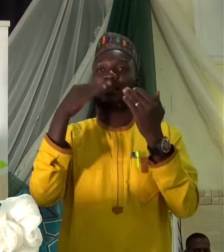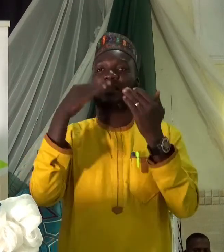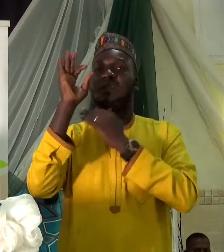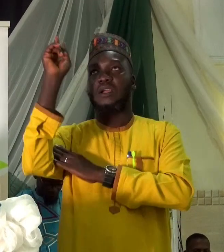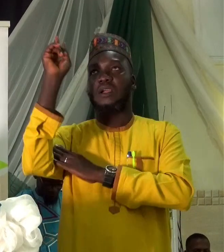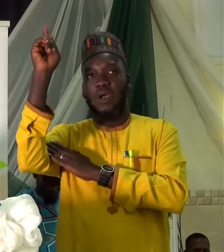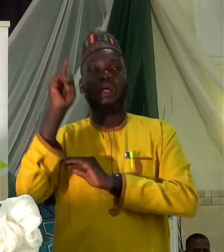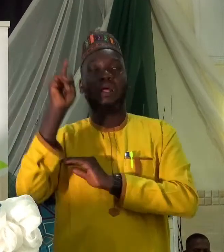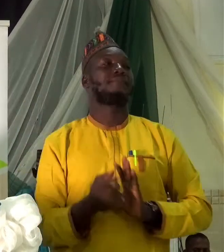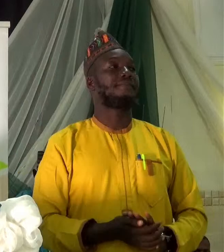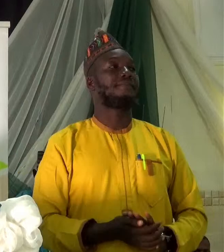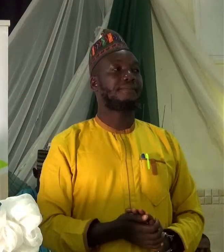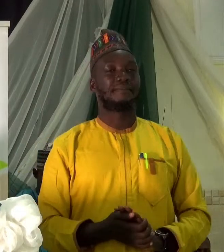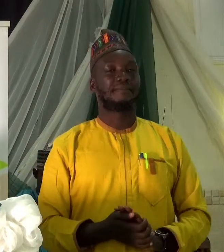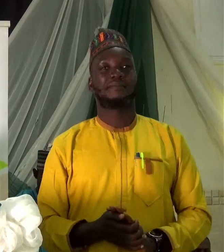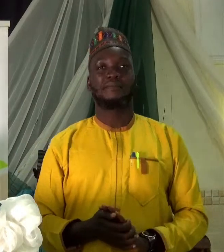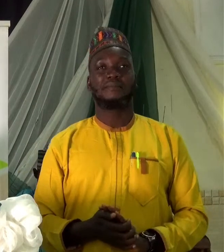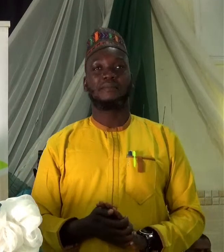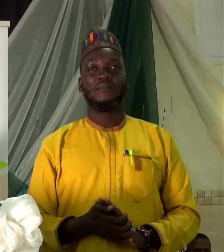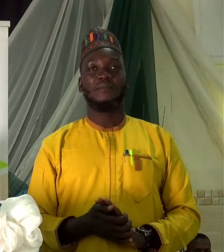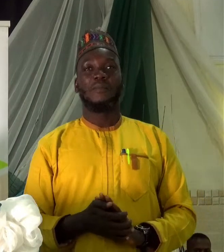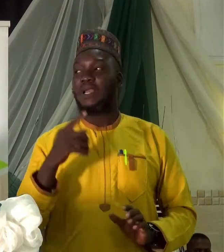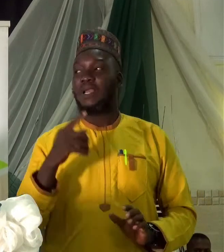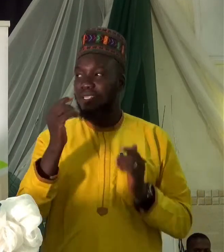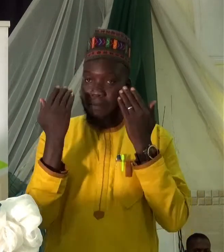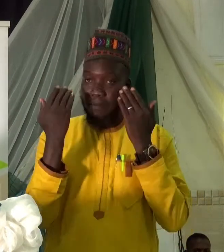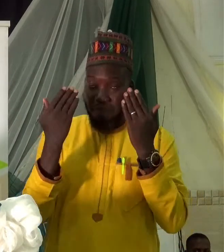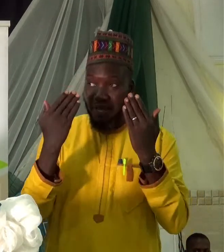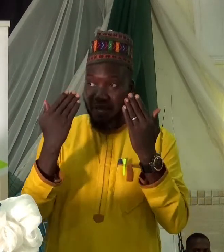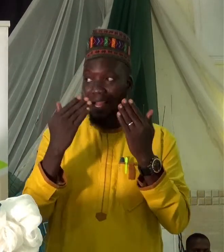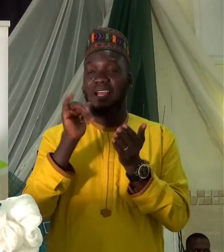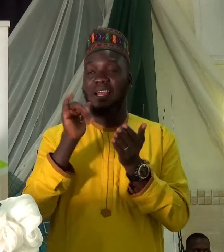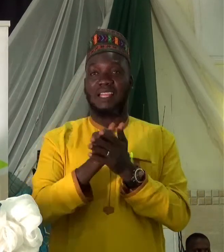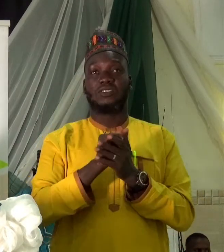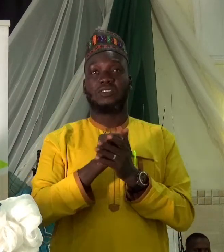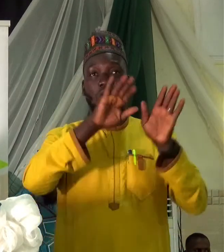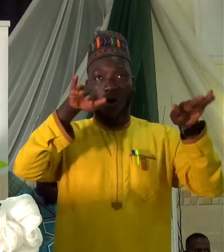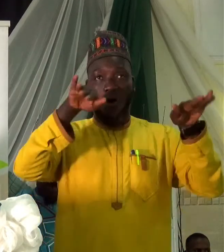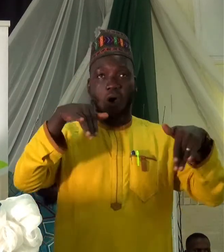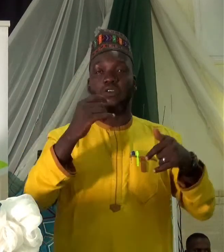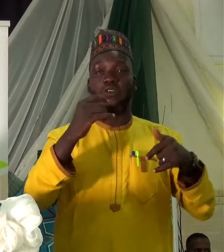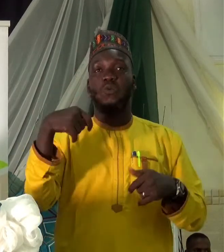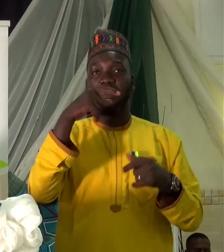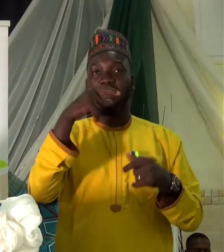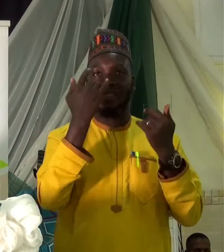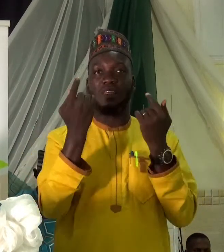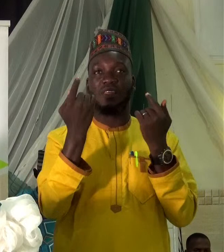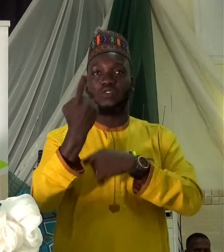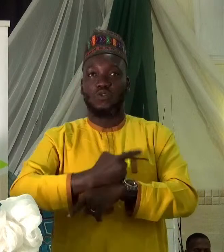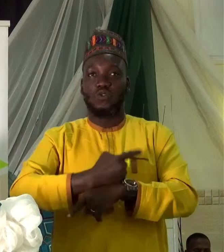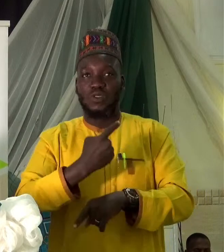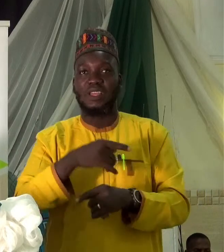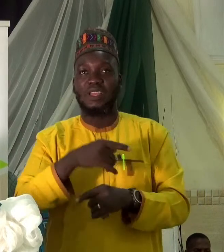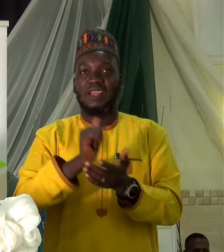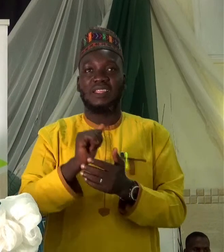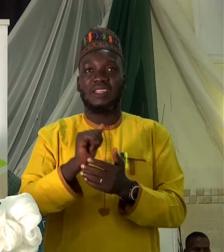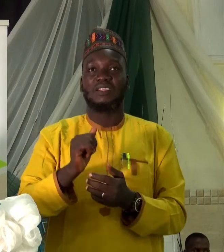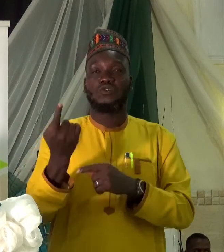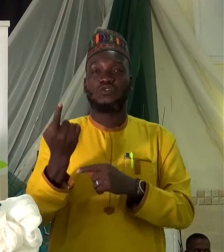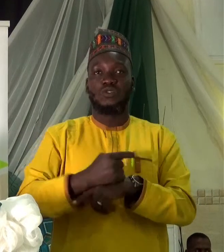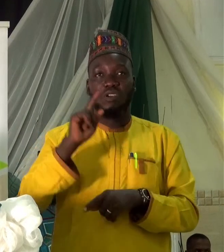Olorun o seun o adua ti gbogbo ojo ma se ni pe ijoba tin be nta Nigeria lowo